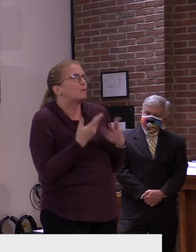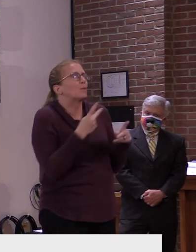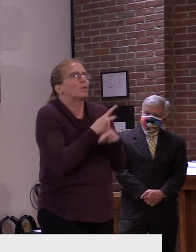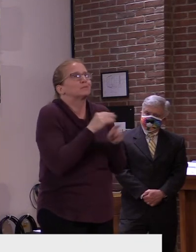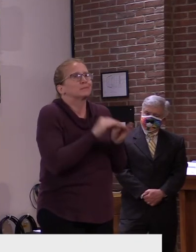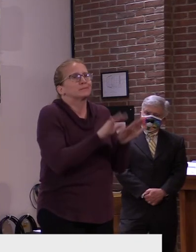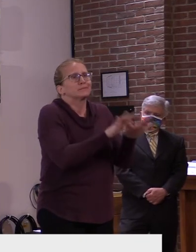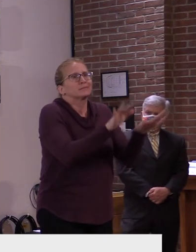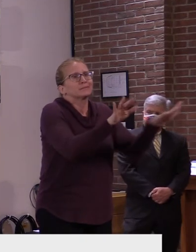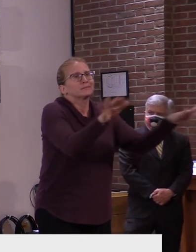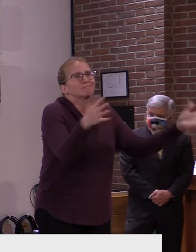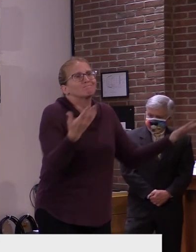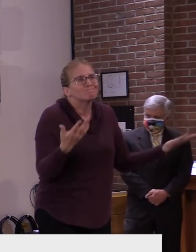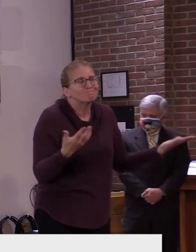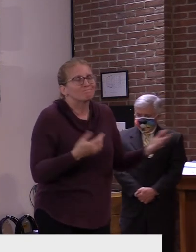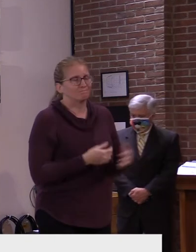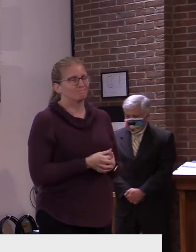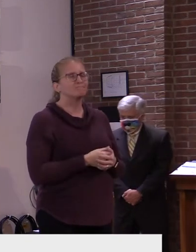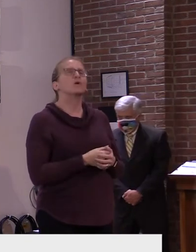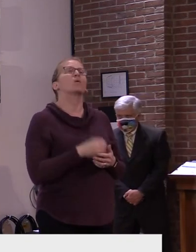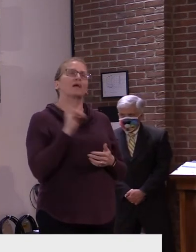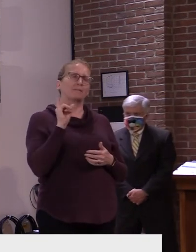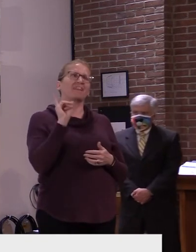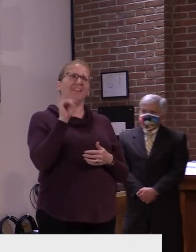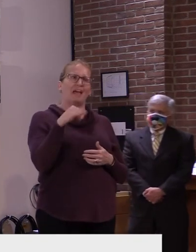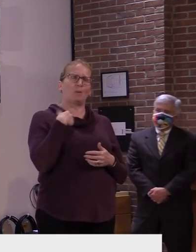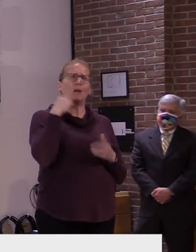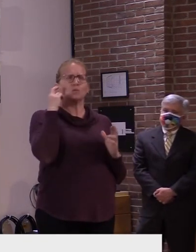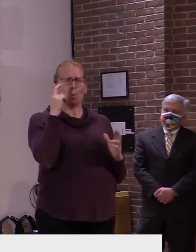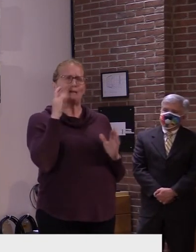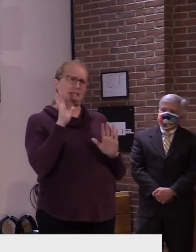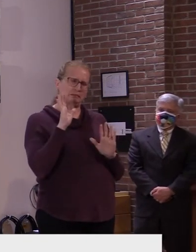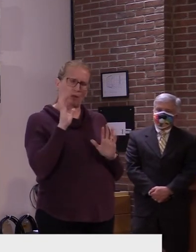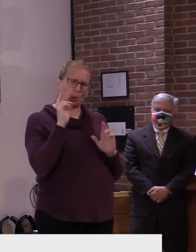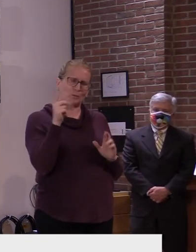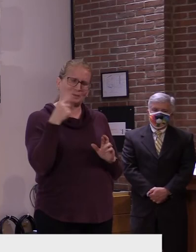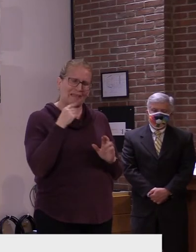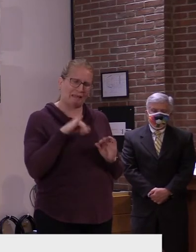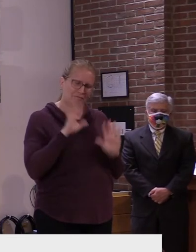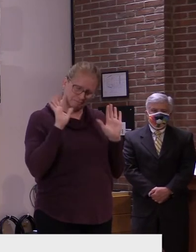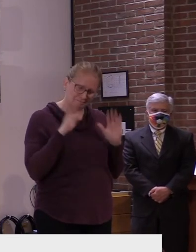Exactly. Thank you. Thank you very much. That was what I was hoping to hear.